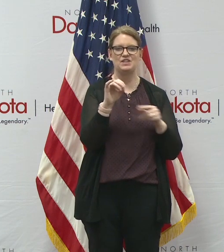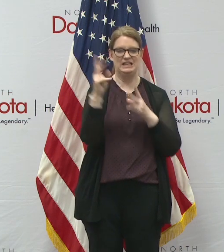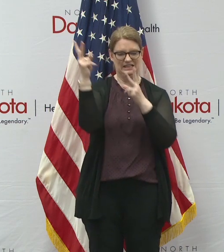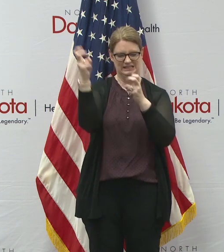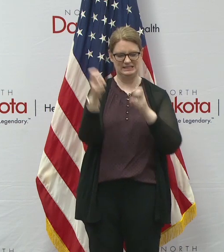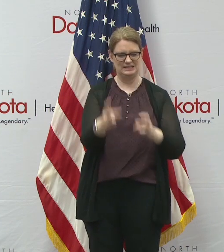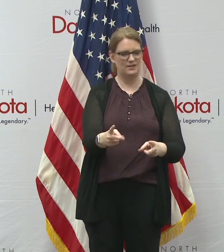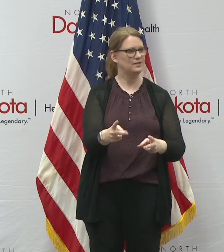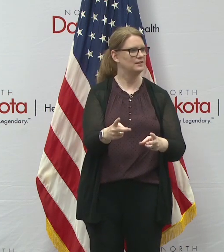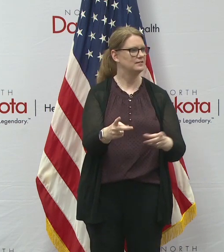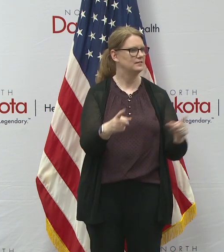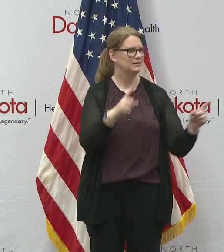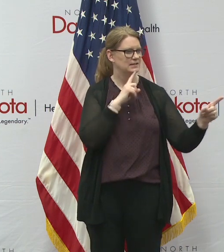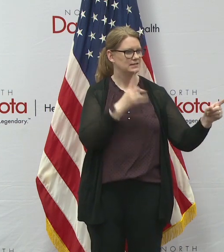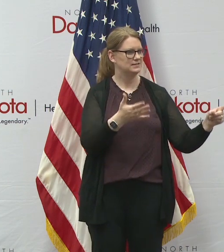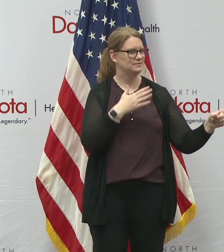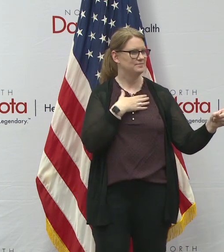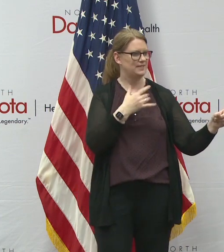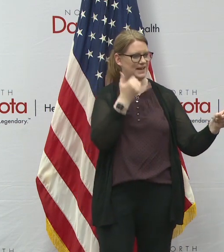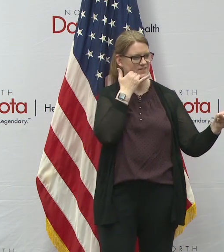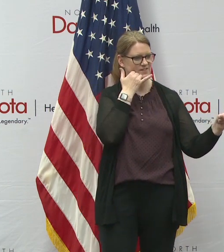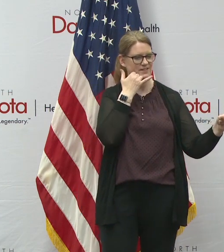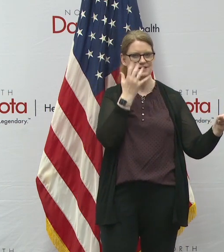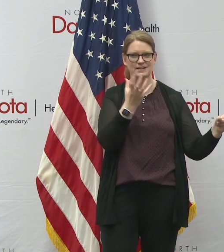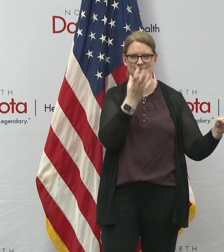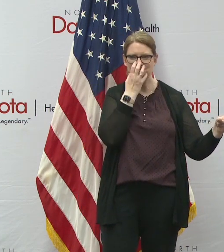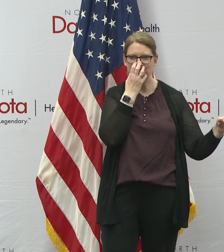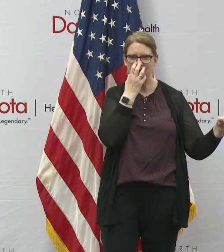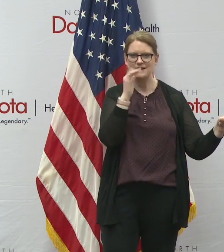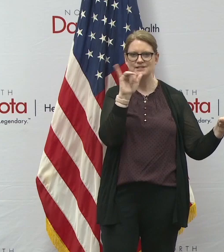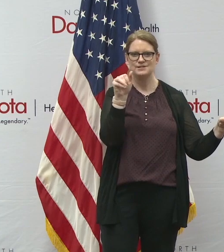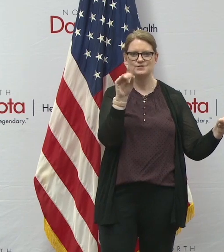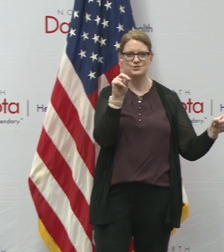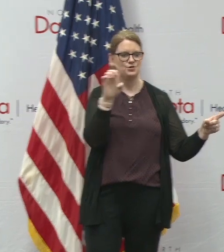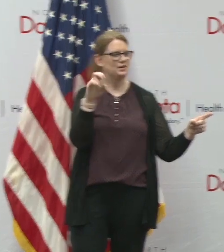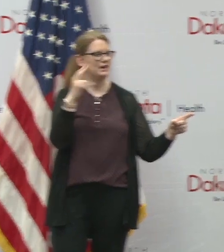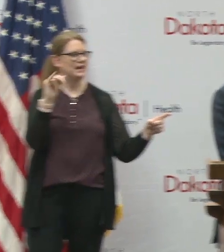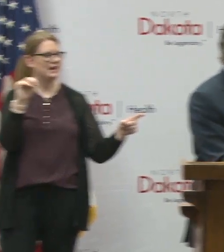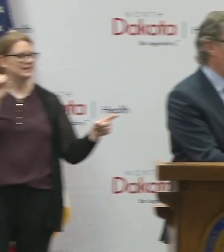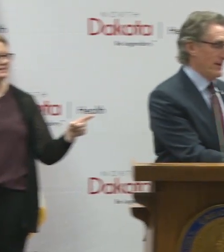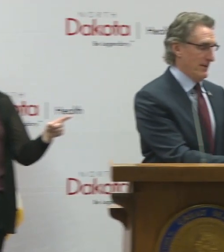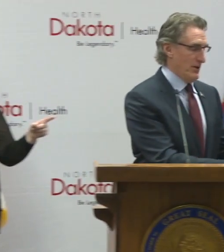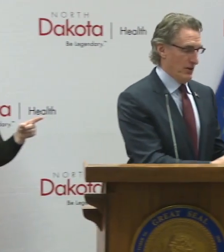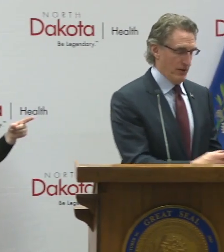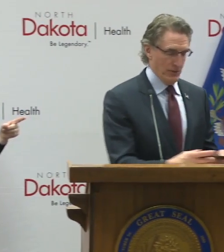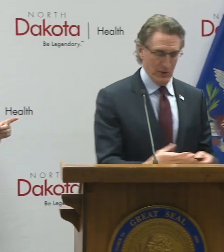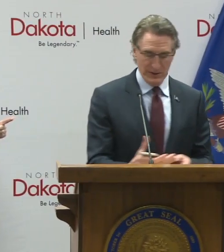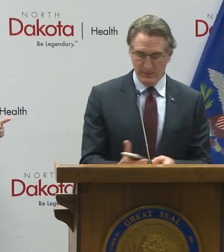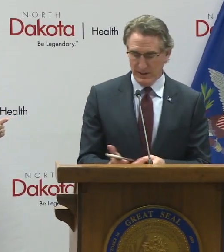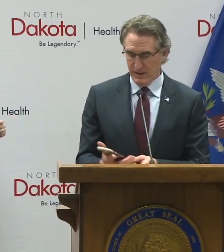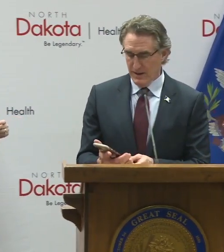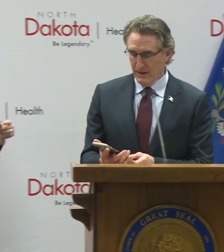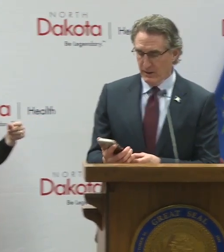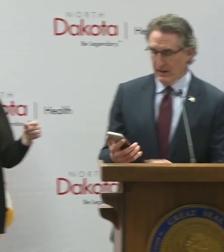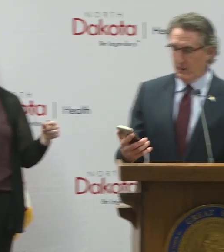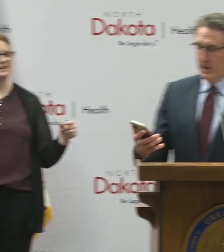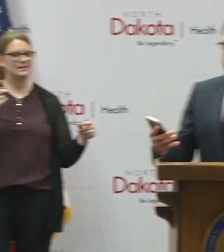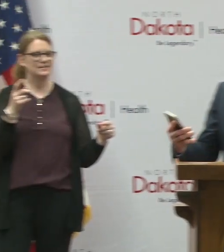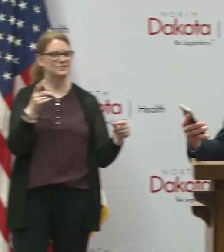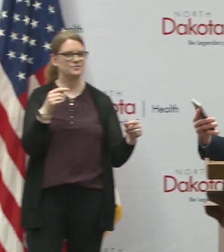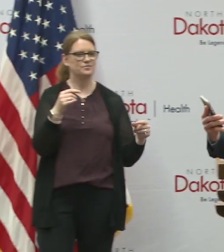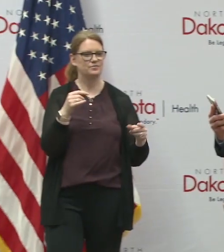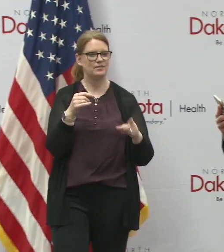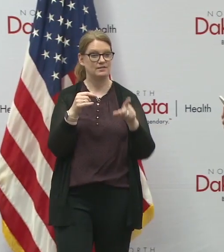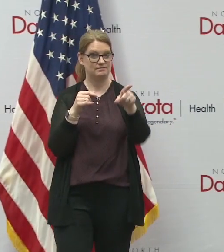occurred. Okay, it's Mass Jody Hansen doing that coming in. Okay, there's the app. Now you can see it. We're holding it up like, look at that. We